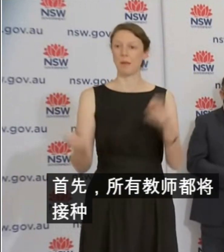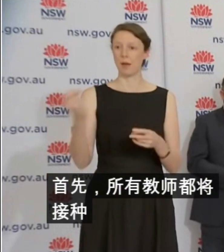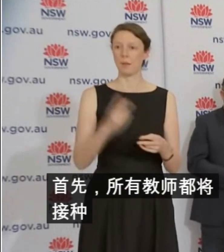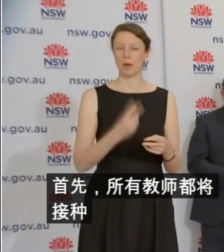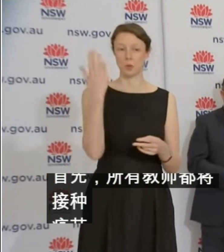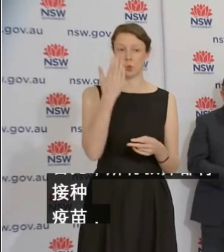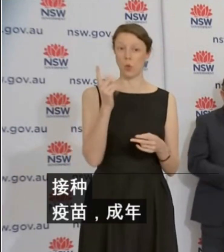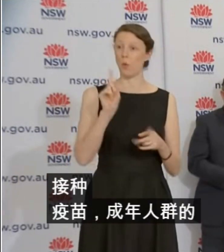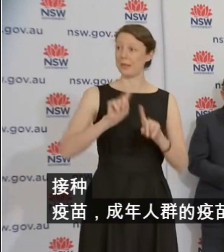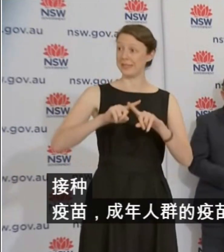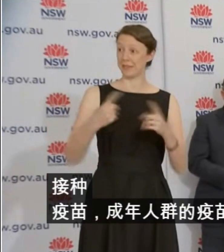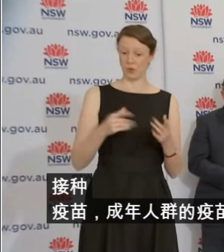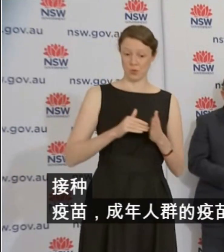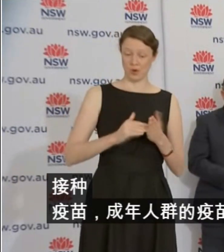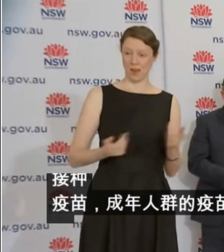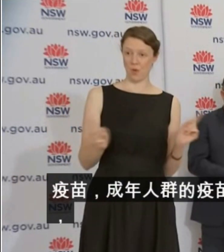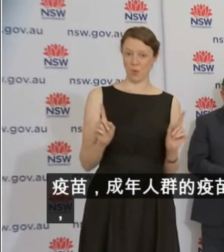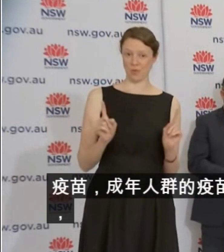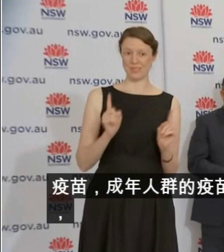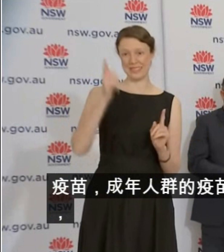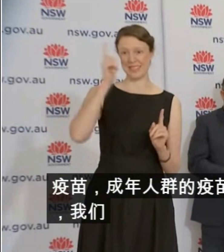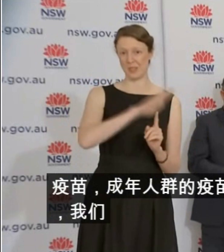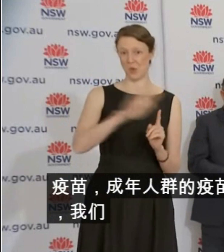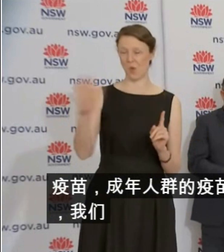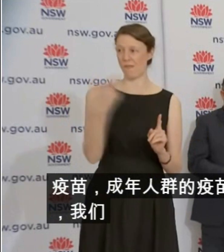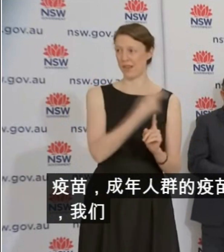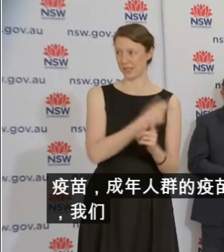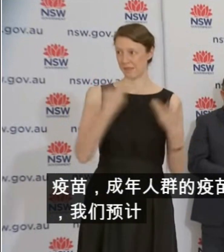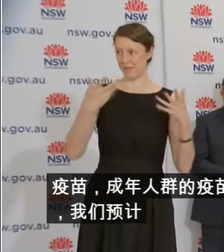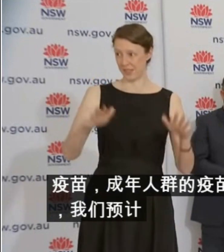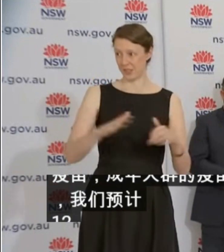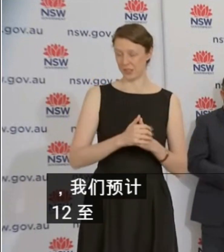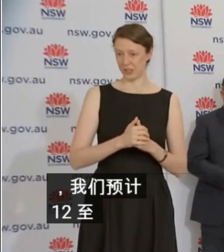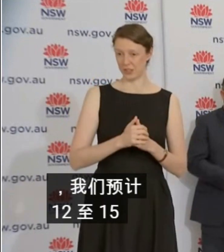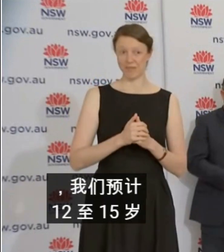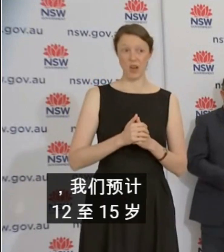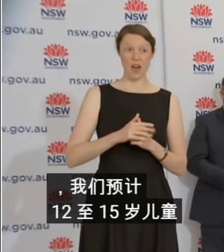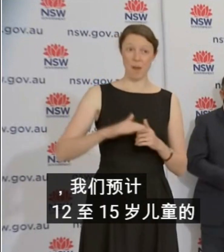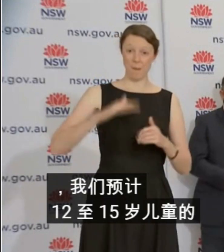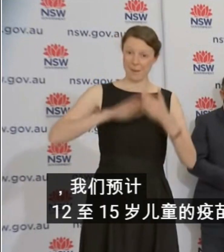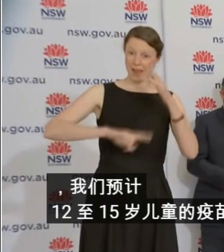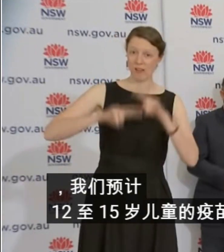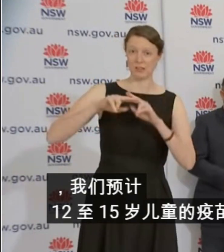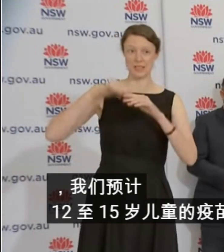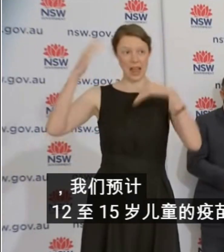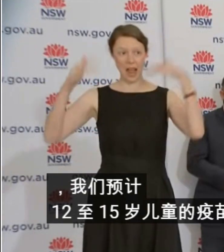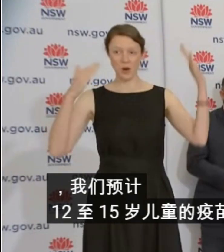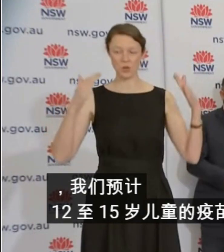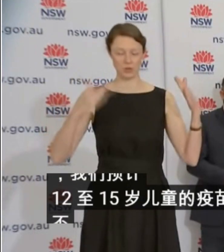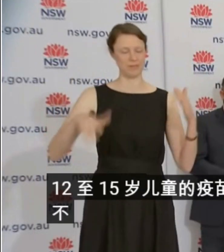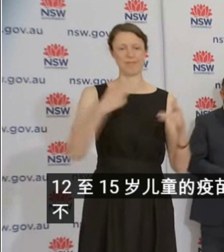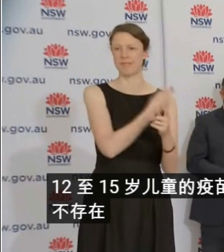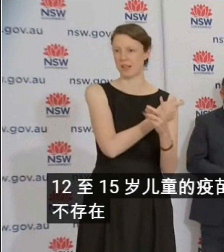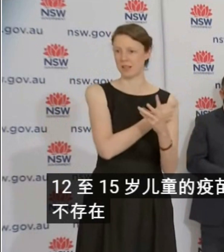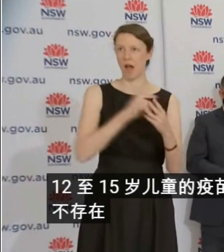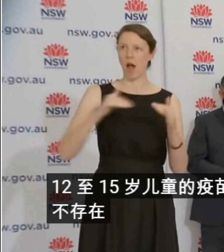be a much higher rate of vaccination in the adult population. And we anticipate there'll also be rates of vaccination in 12 to